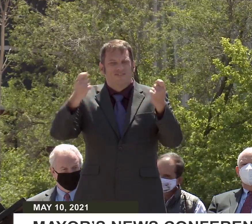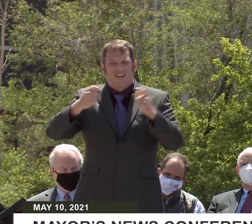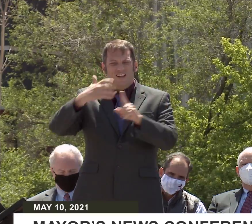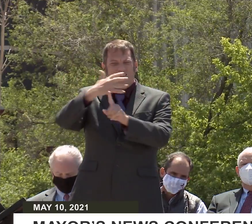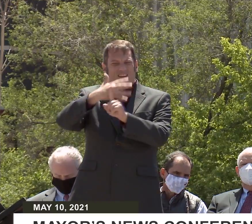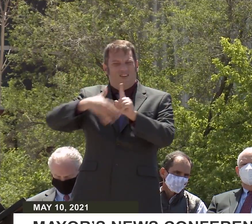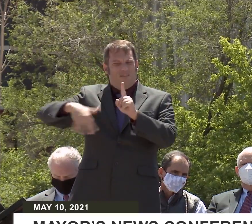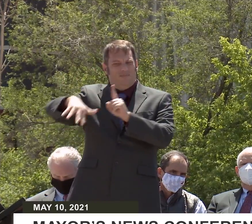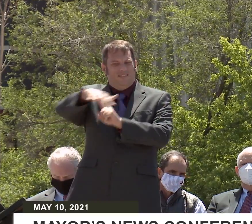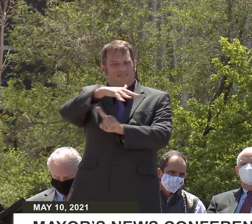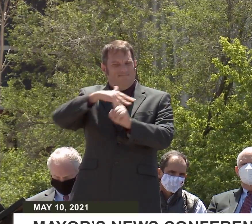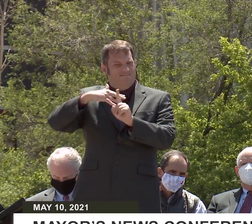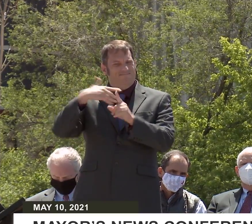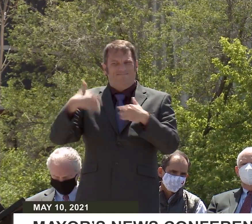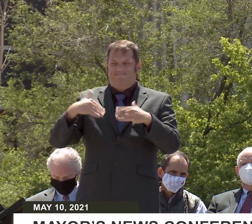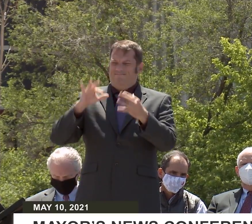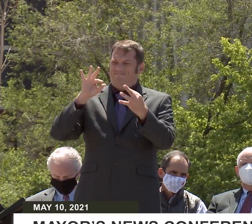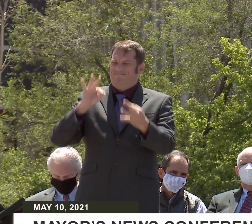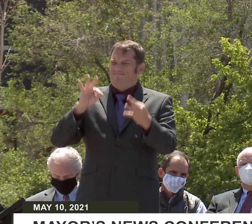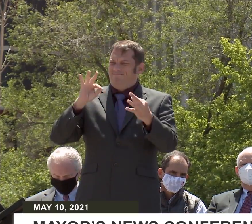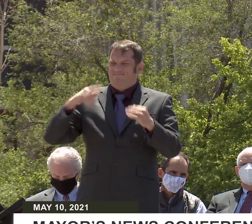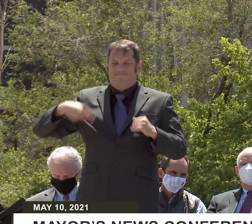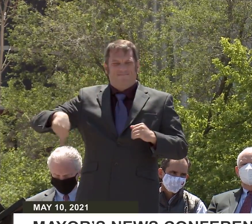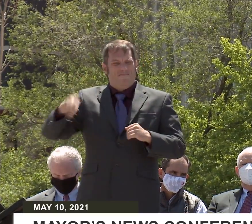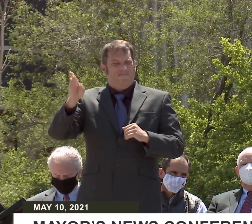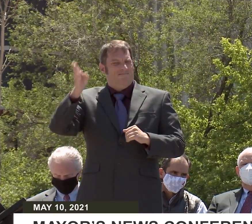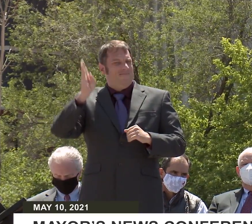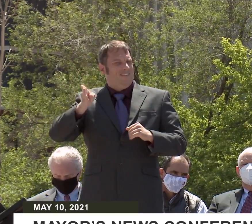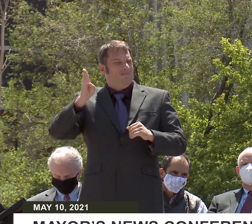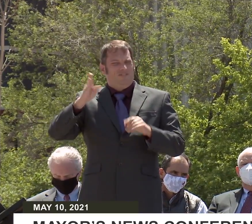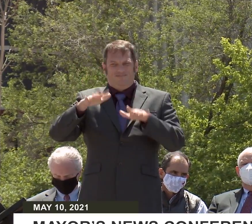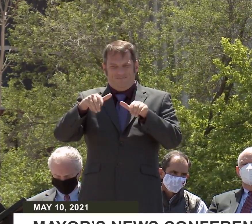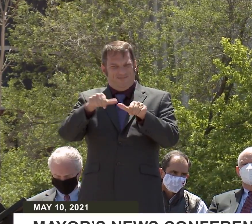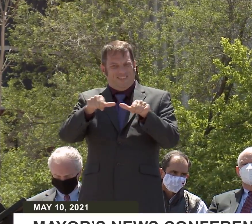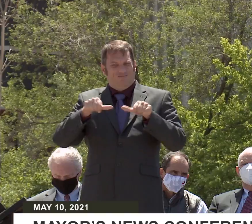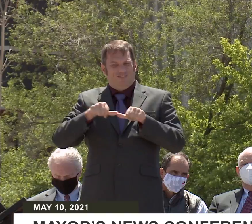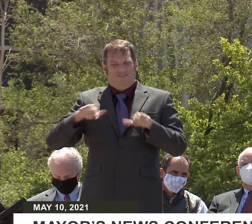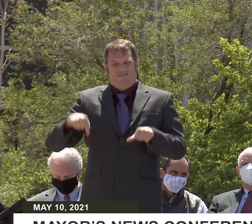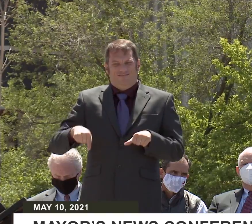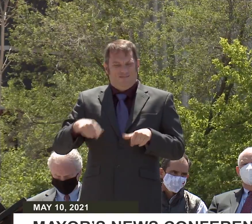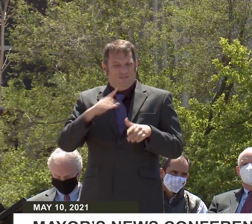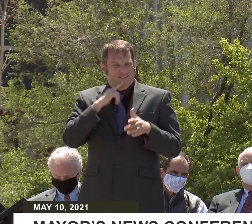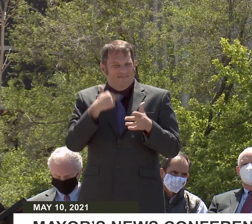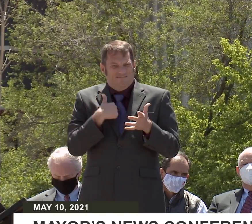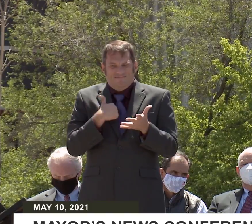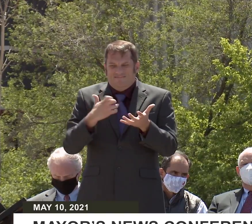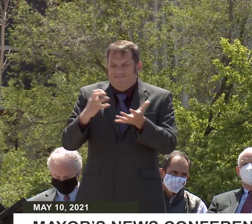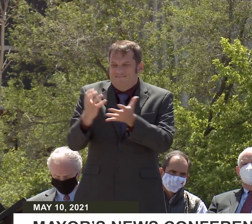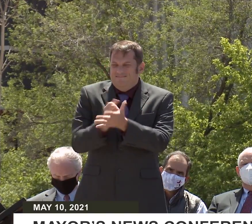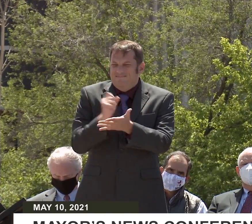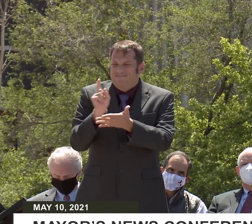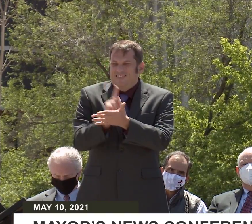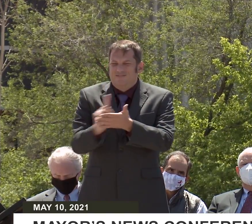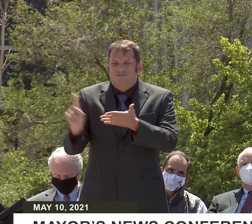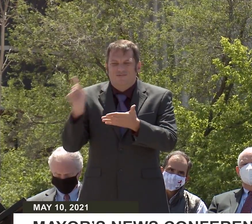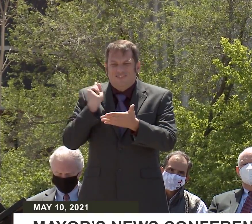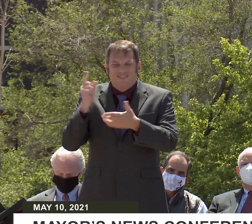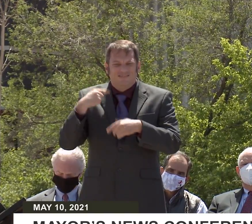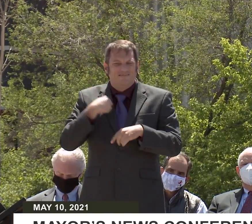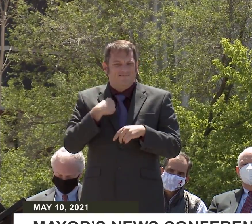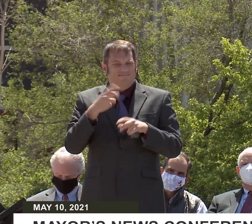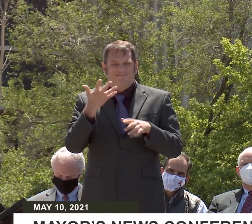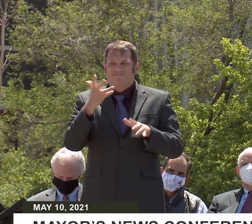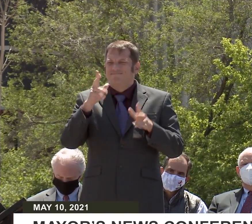this beautiful Headworks project. I had the opportunity to tour the site last week, and it is a